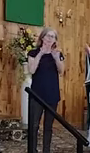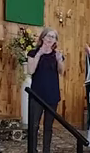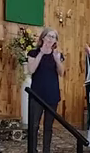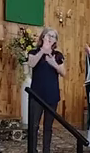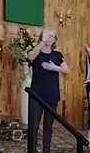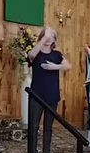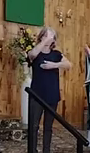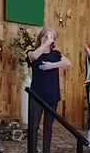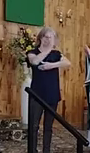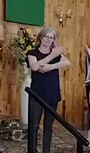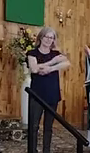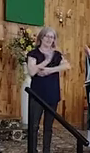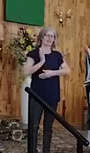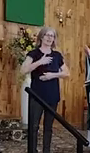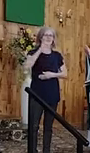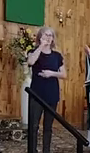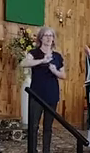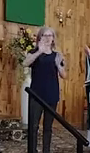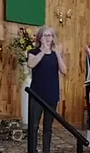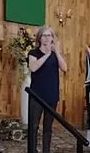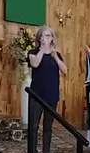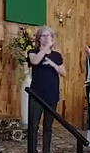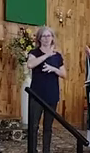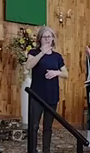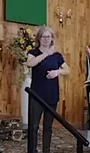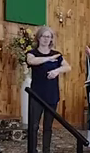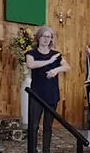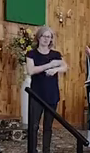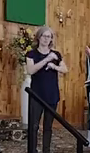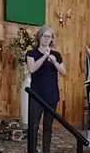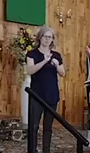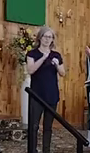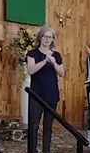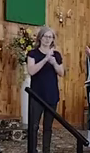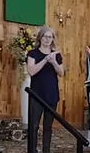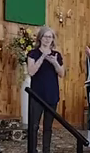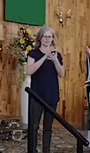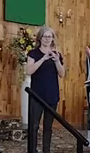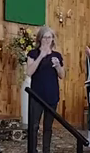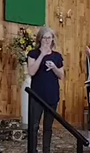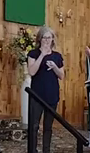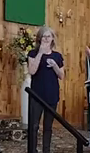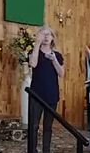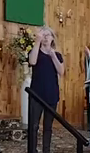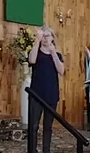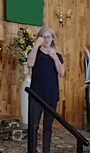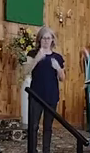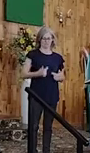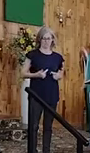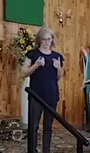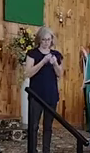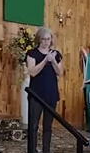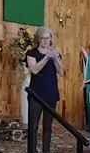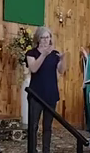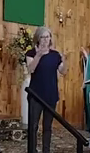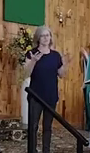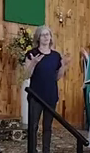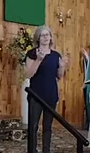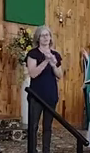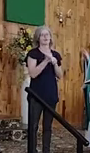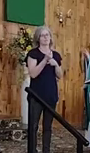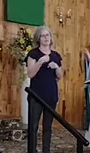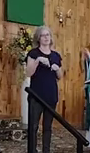your Son, our Lord Jesus Christ, by the power and working of the Holy Spirit, you give life to all things and